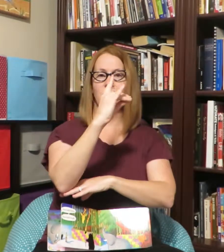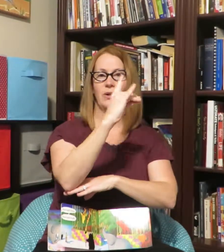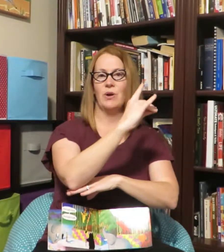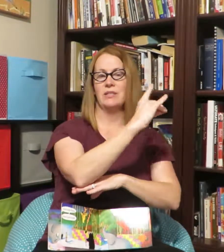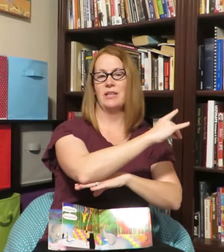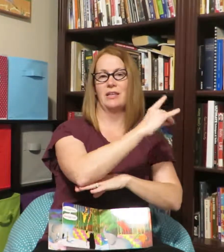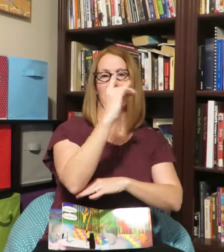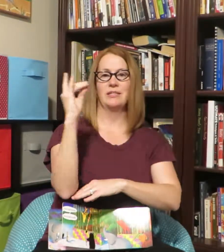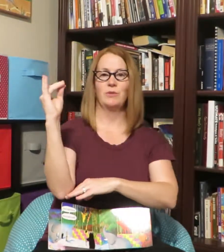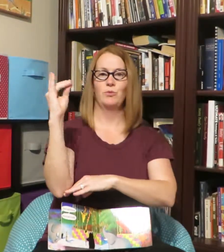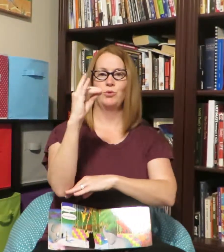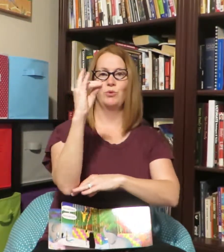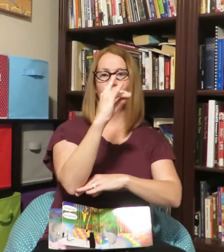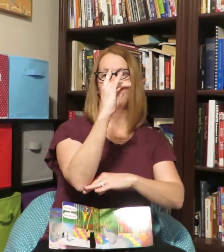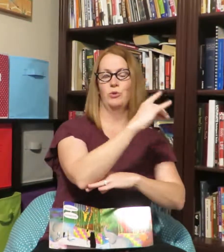goes across like this.